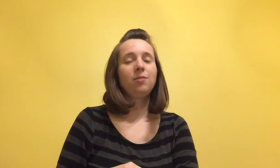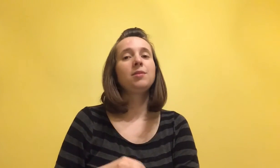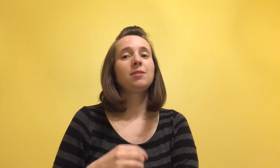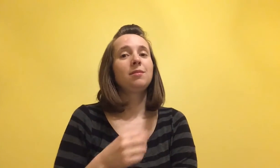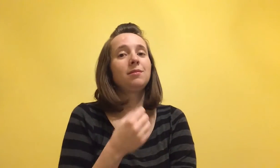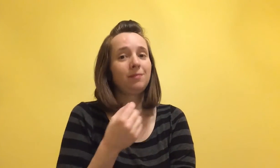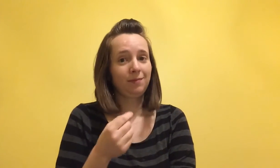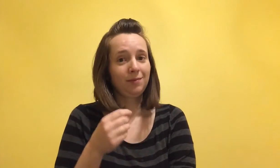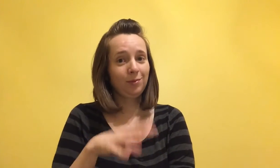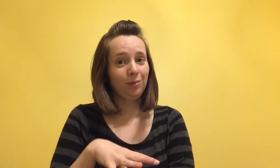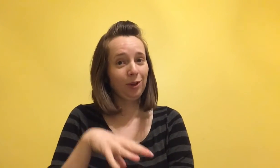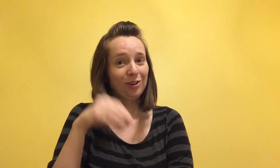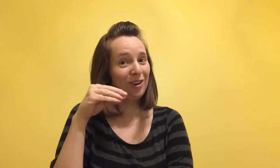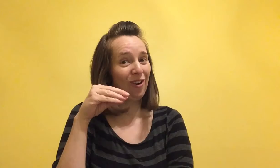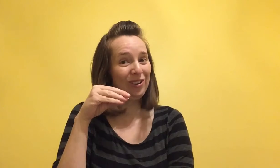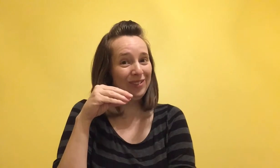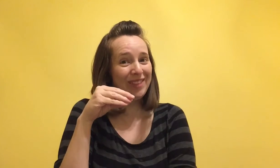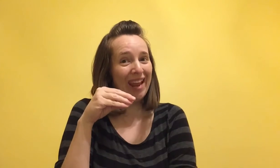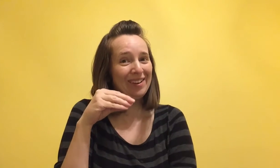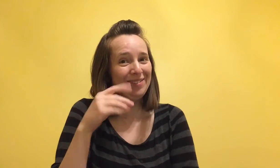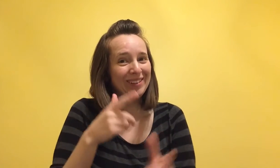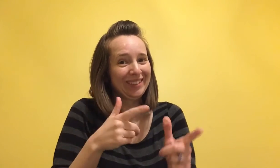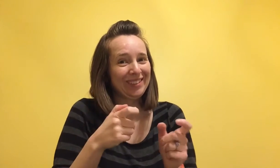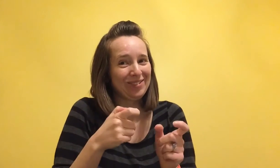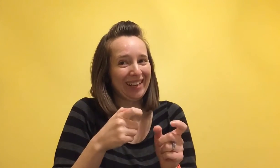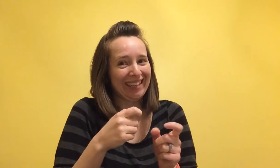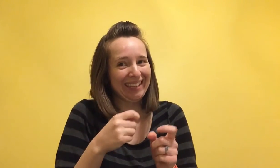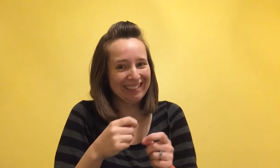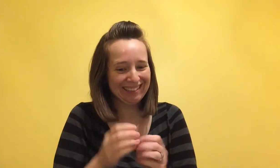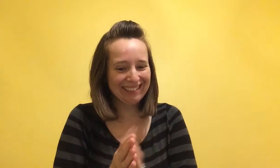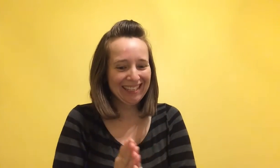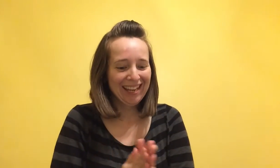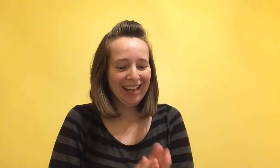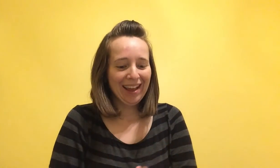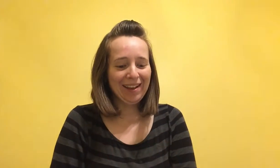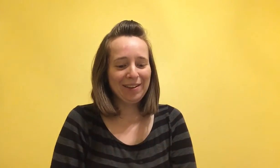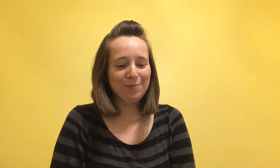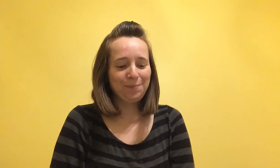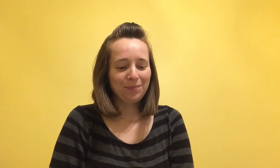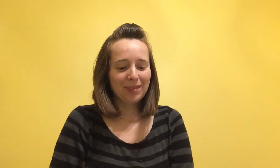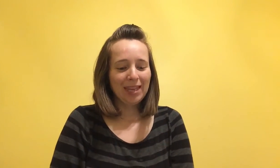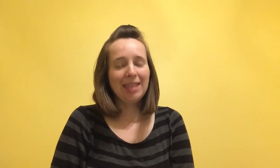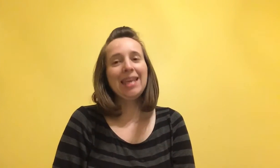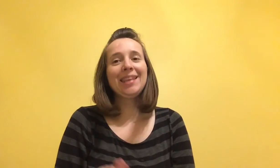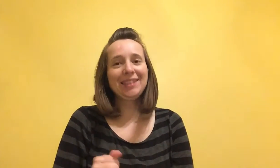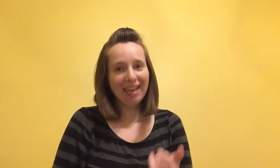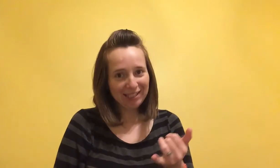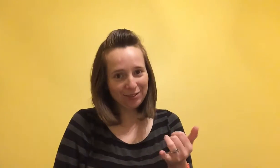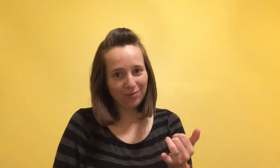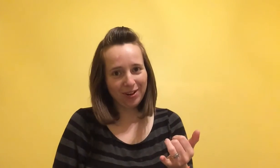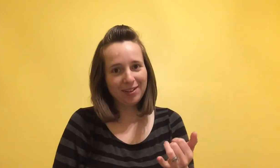learned all of that really quickly. And then the last one